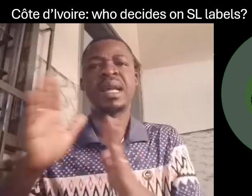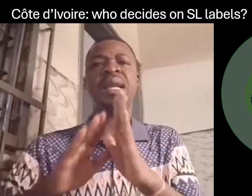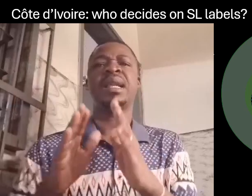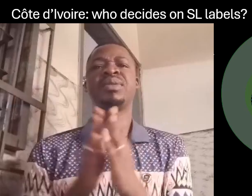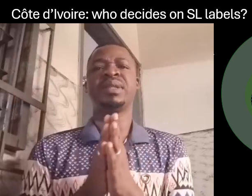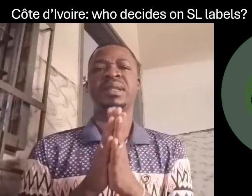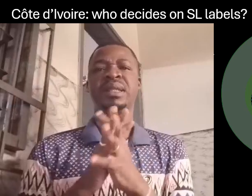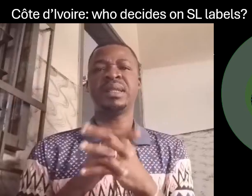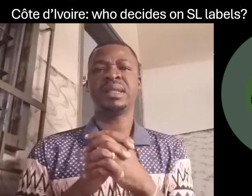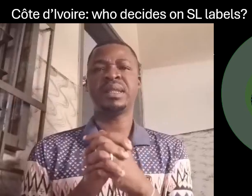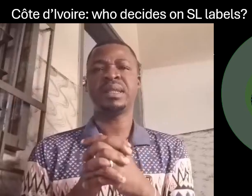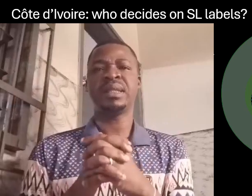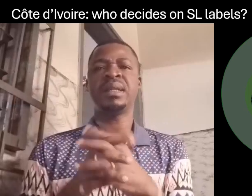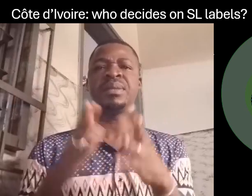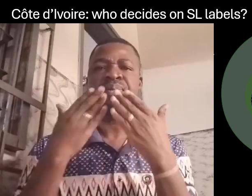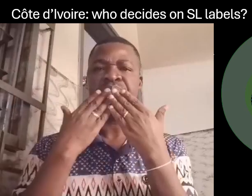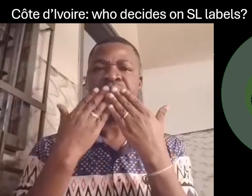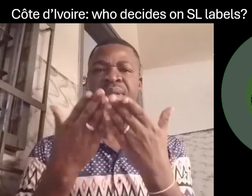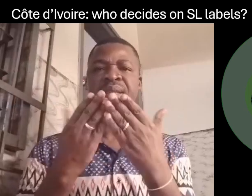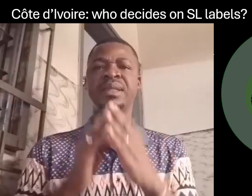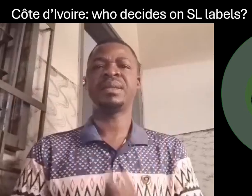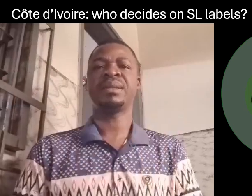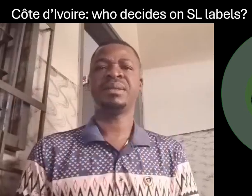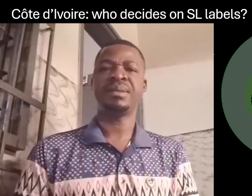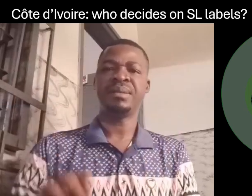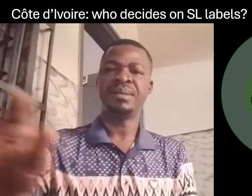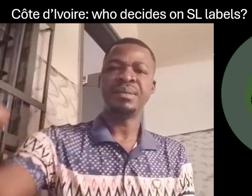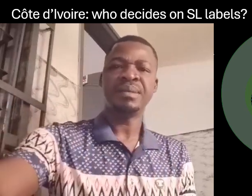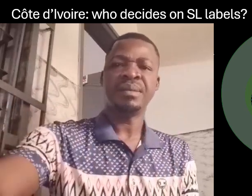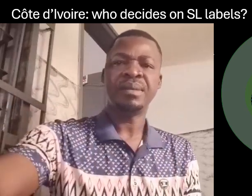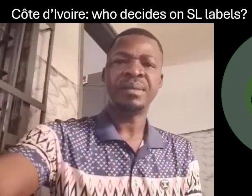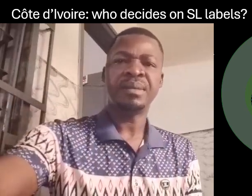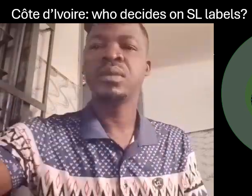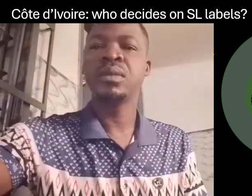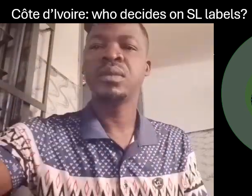continue or keep a connection with local signing. Thank you.